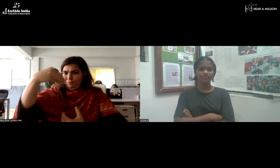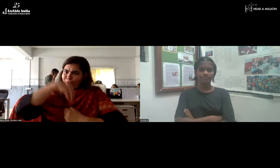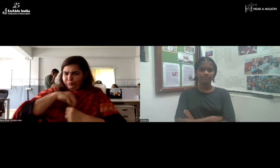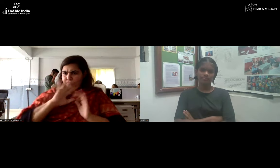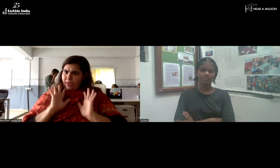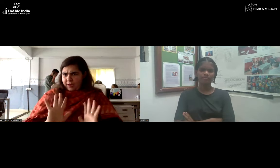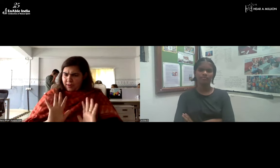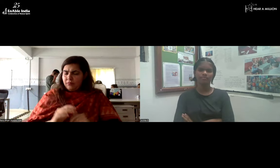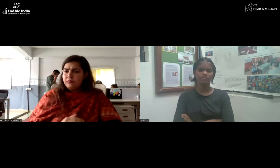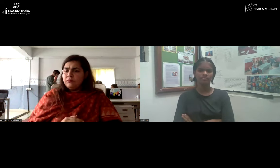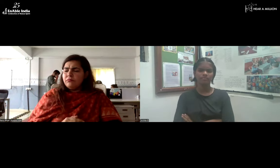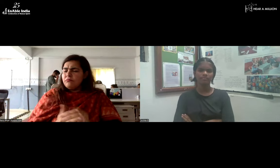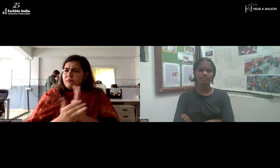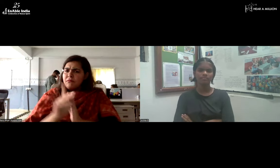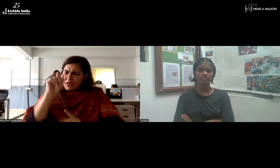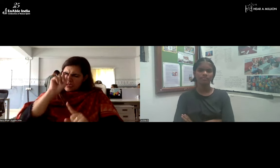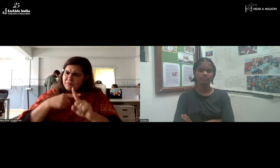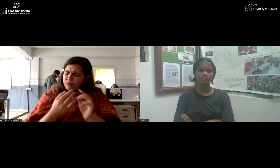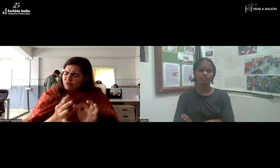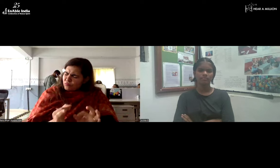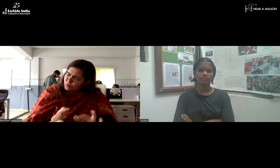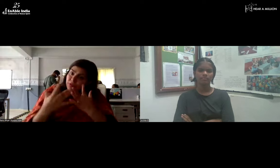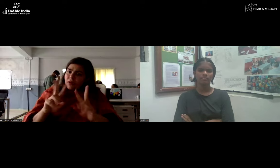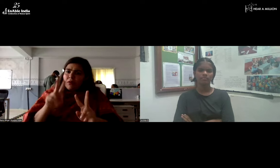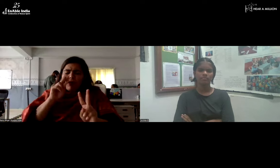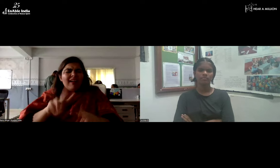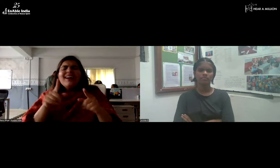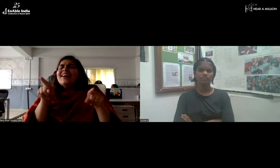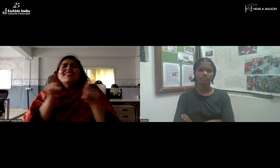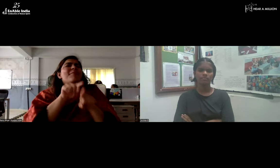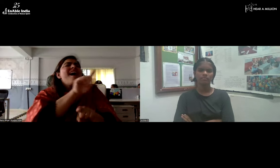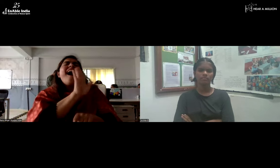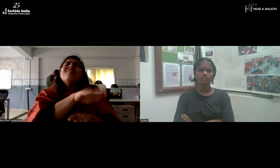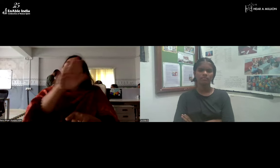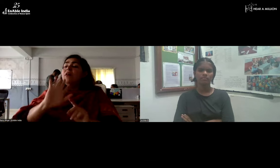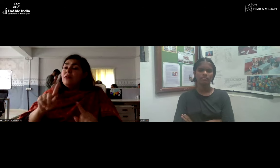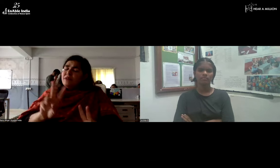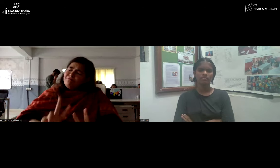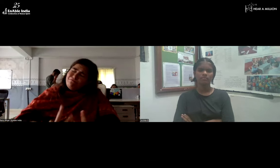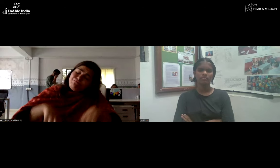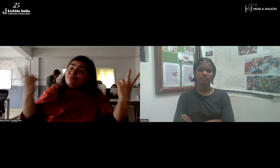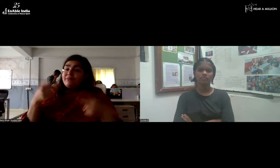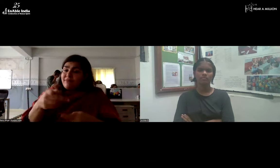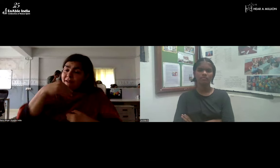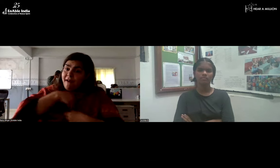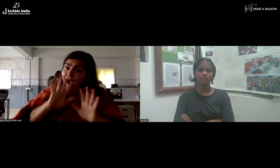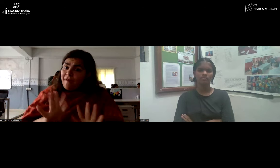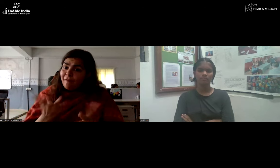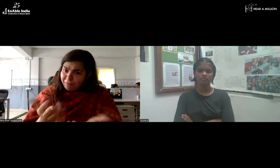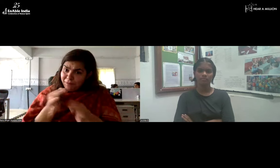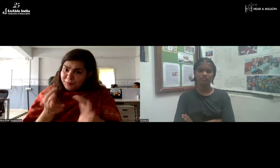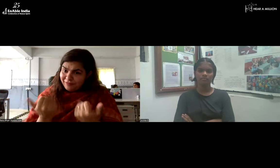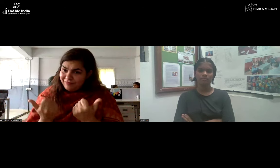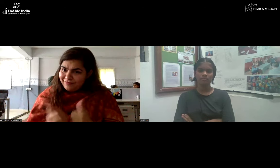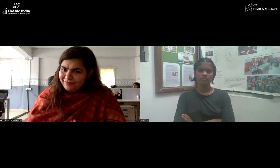content also is spreading. People are more aware about ISIL and Manan always comes forward and he supports